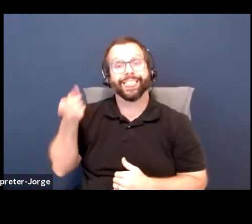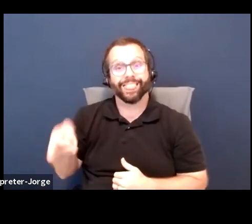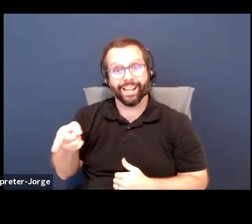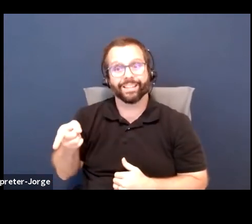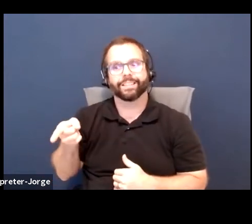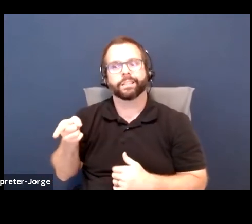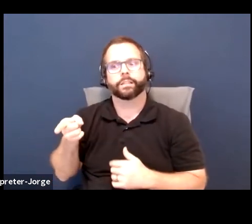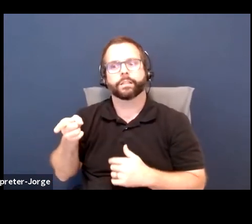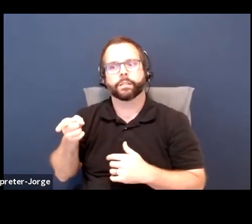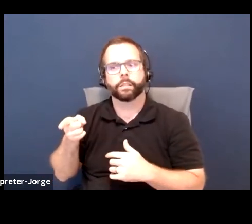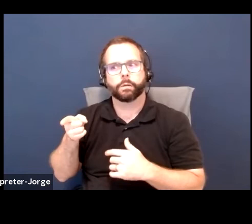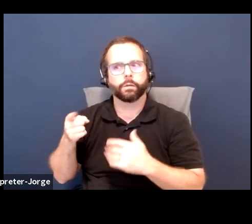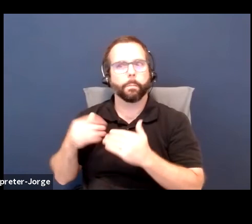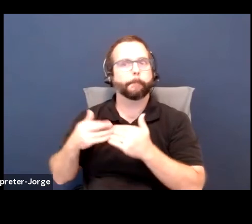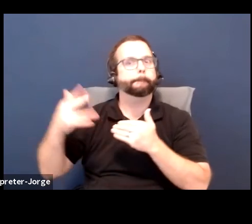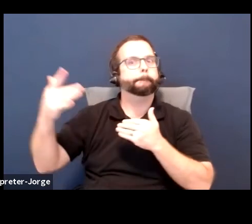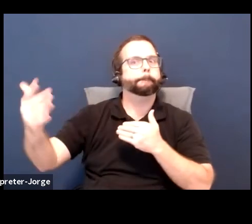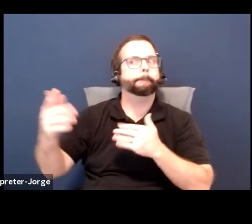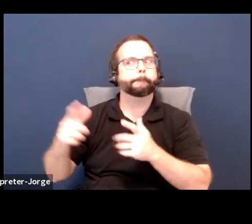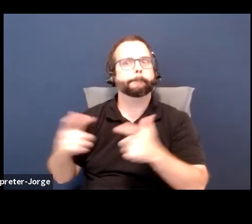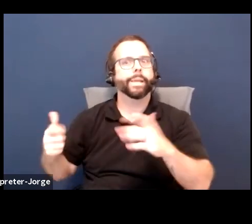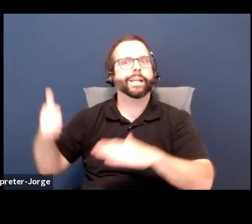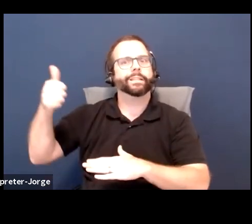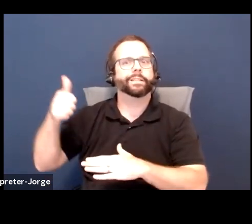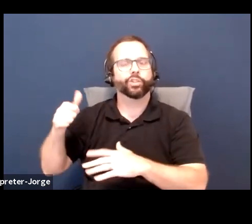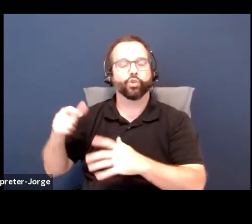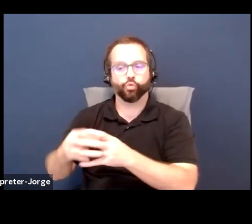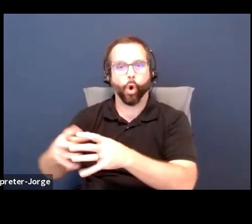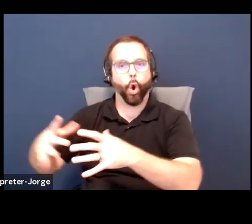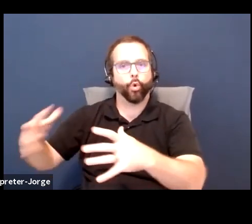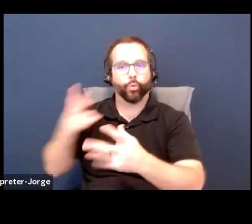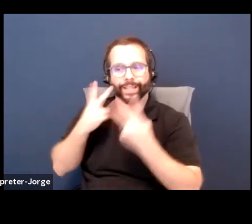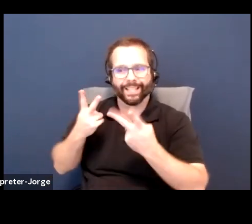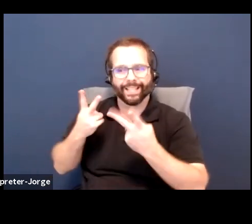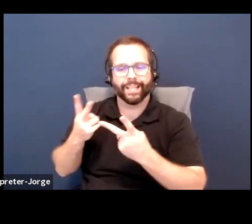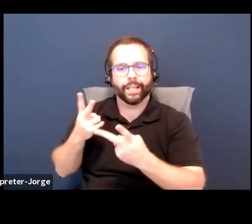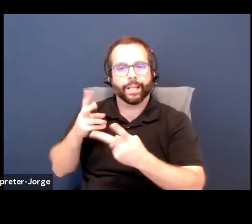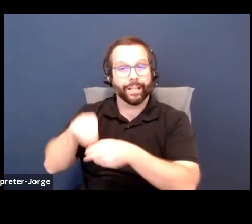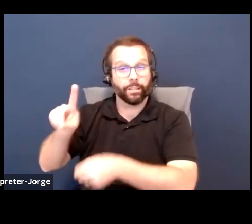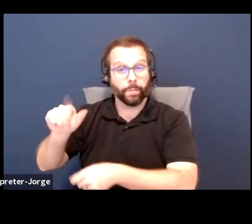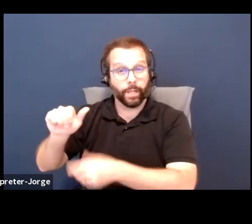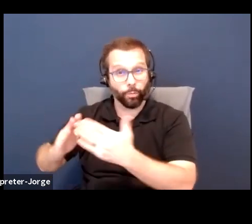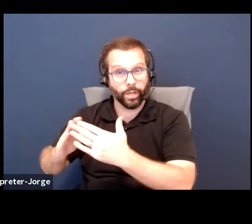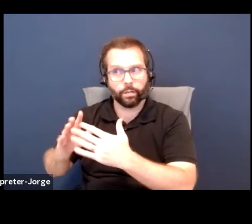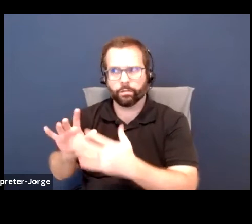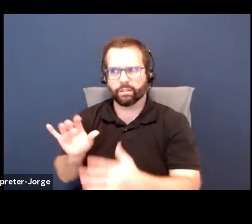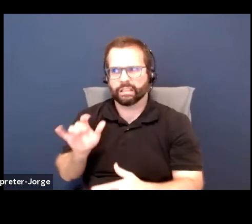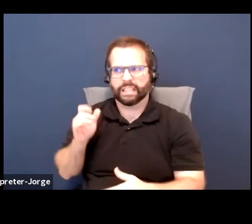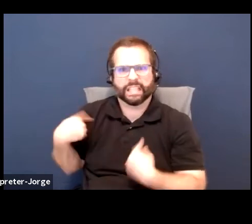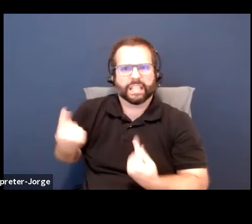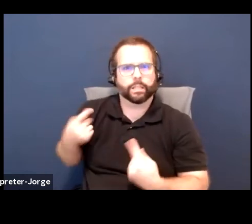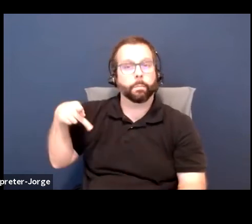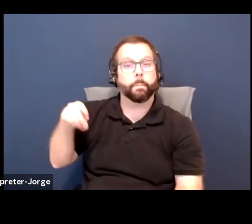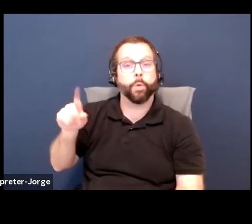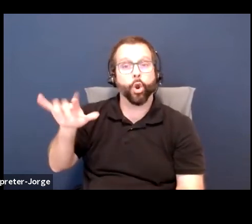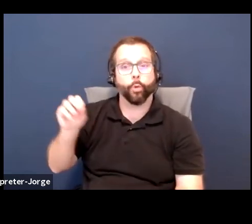we face in the disability community since polio. This summer, ACL contributed to